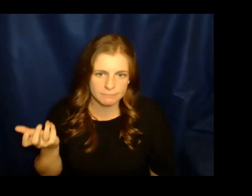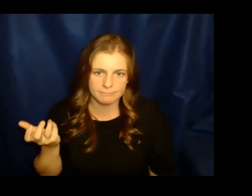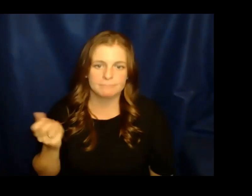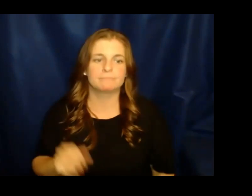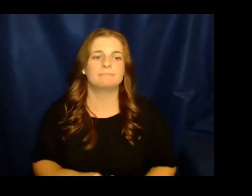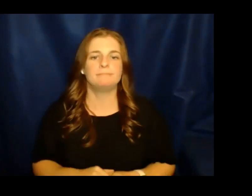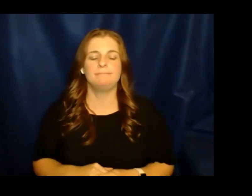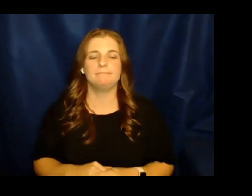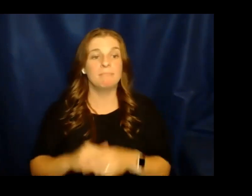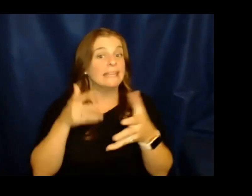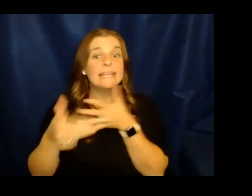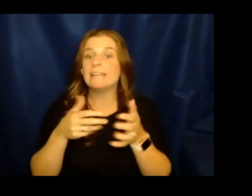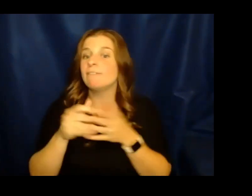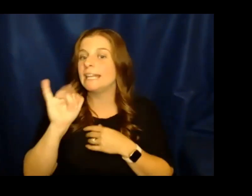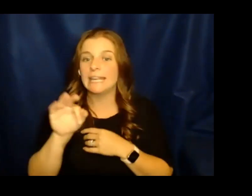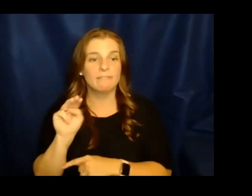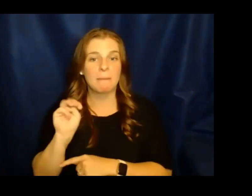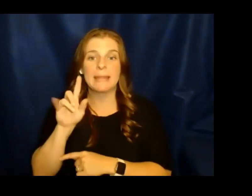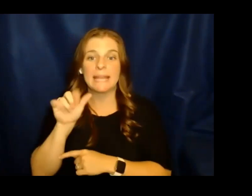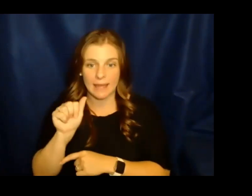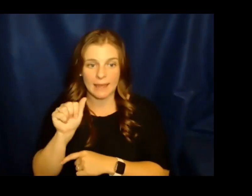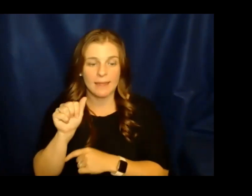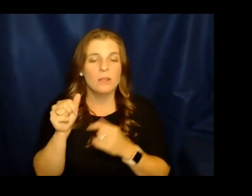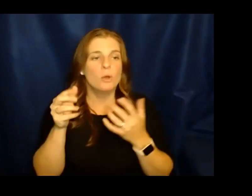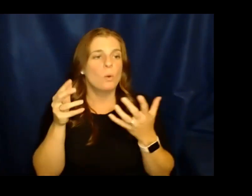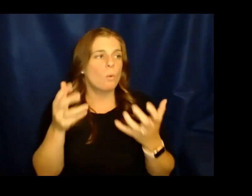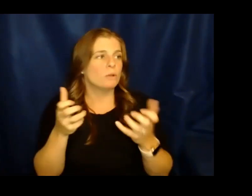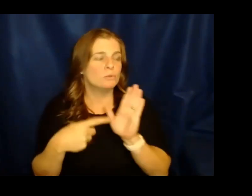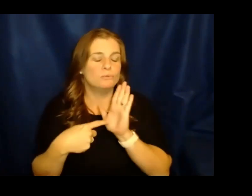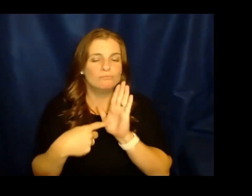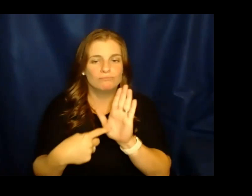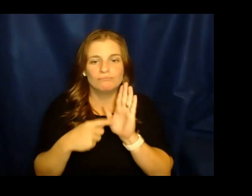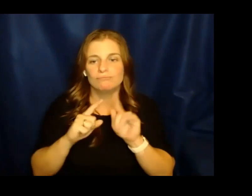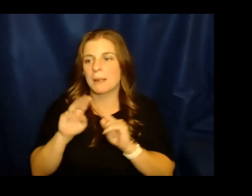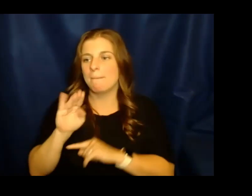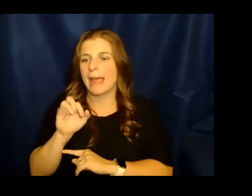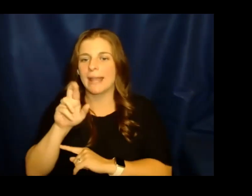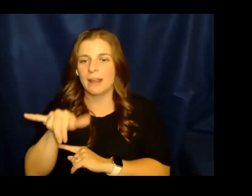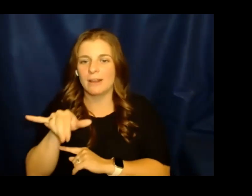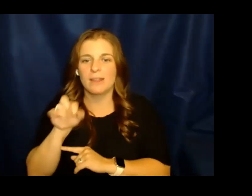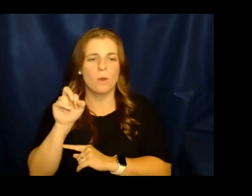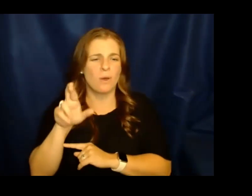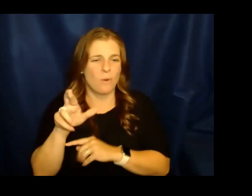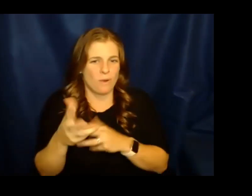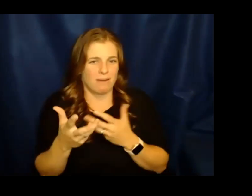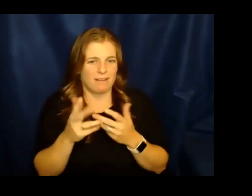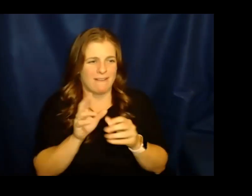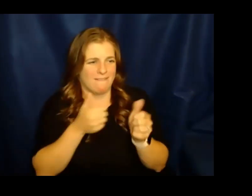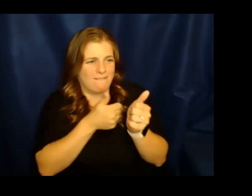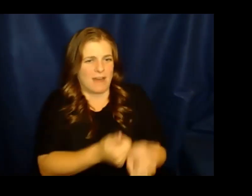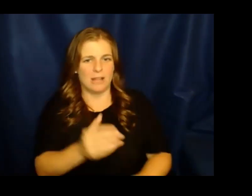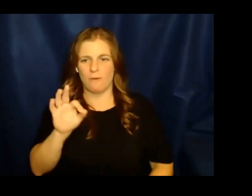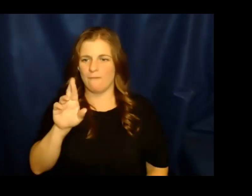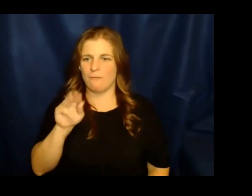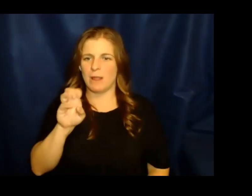Even if the media wants to exist in binaries or to move in frameworks that aren't restorative, as someone who